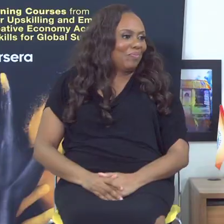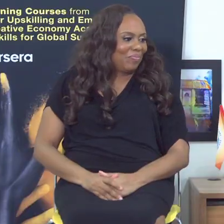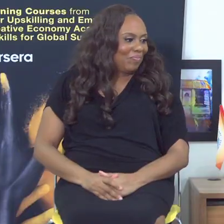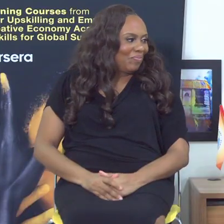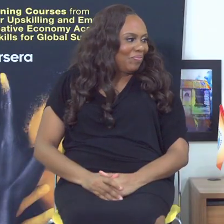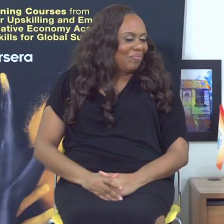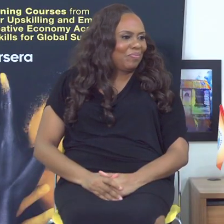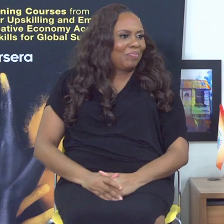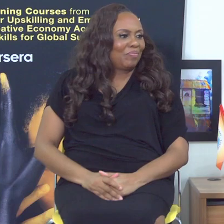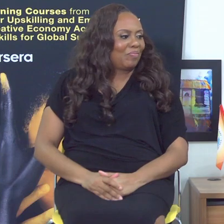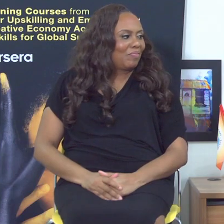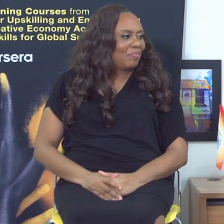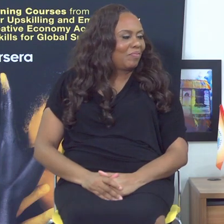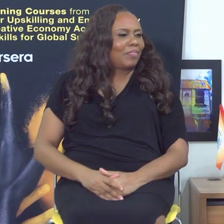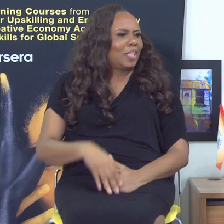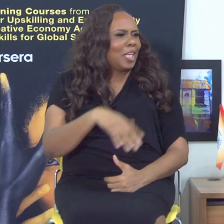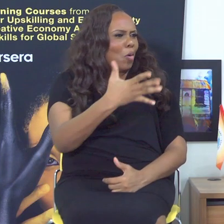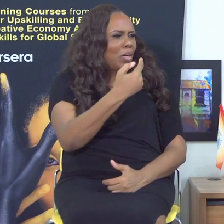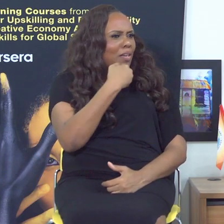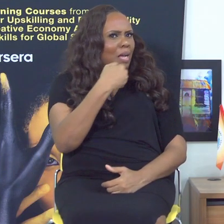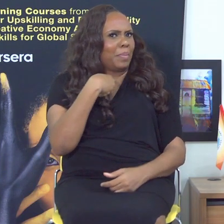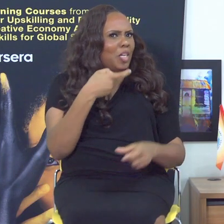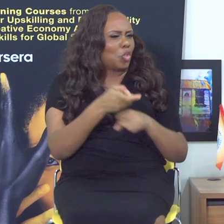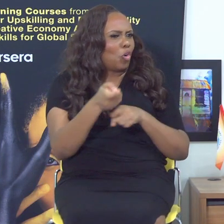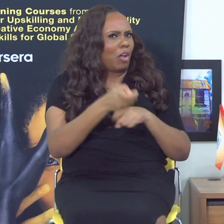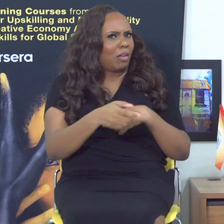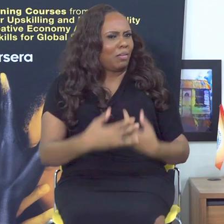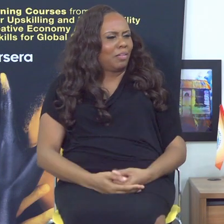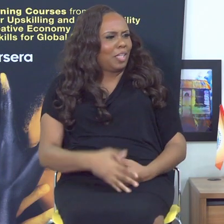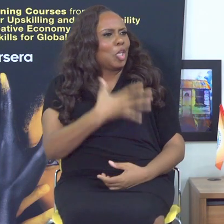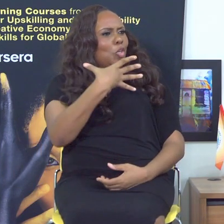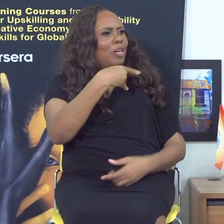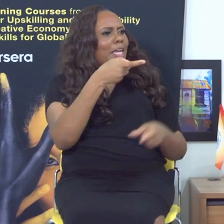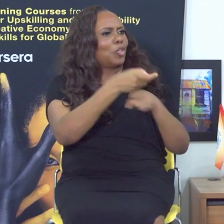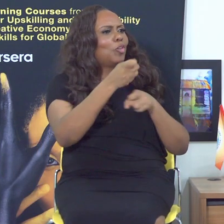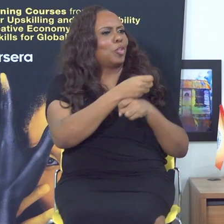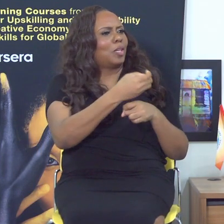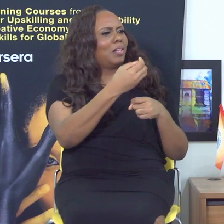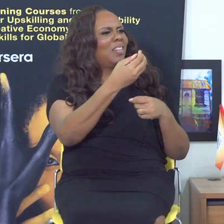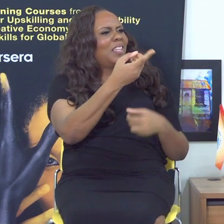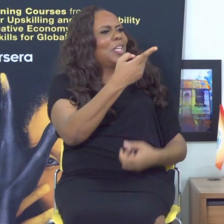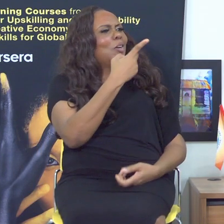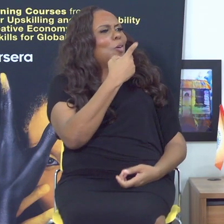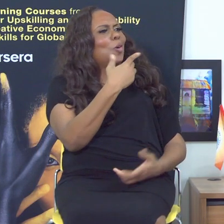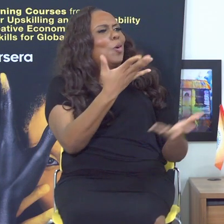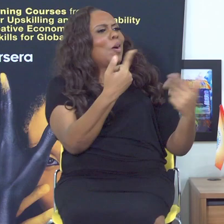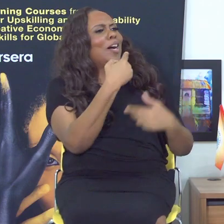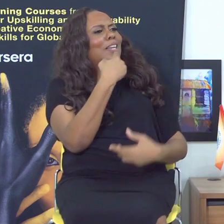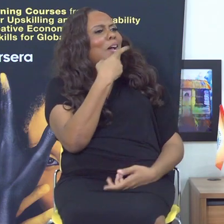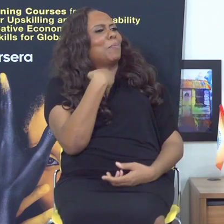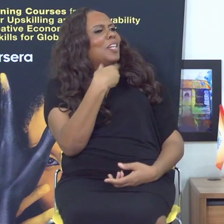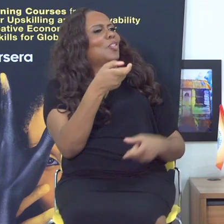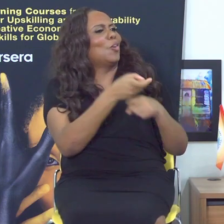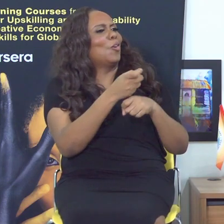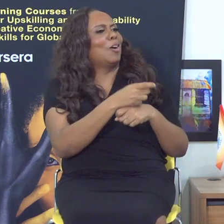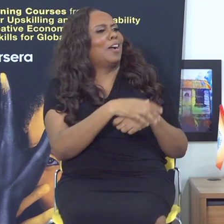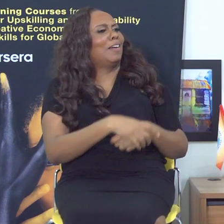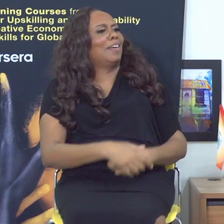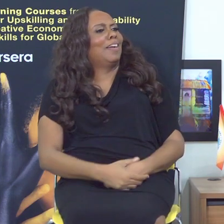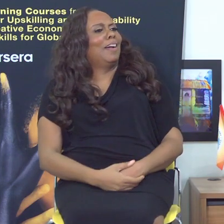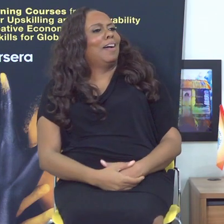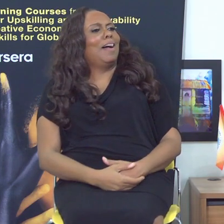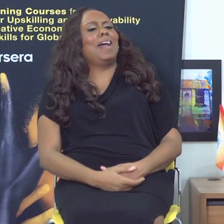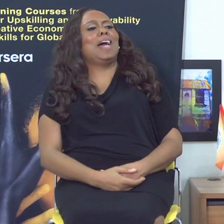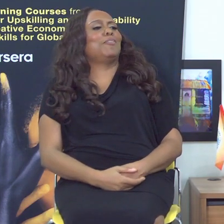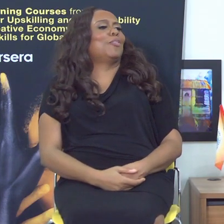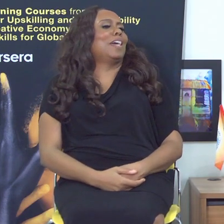Definitely. All right, can you tell us a joke? Because she likes to tell jokes and she likes a good laugh, and I think it would be great to hear a joke in